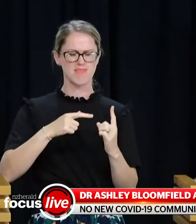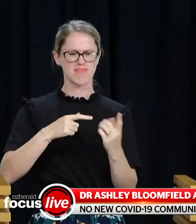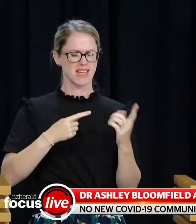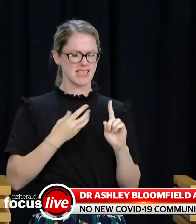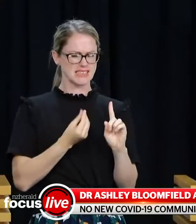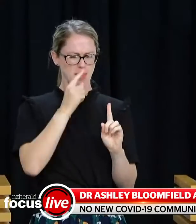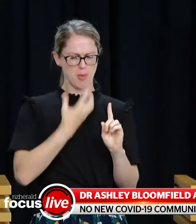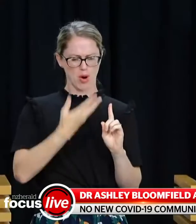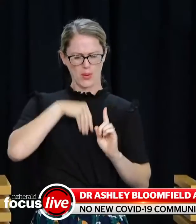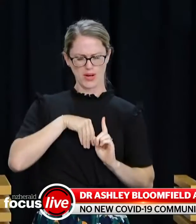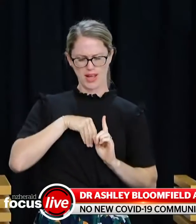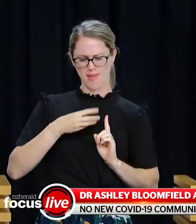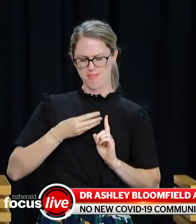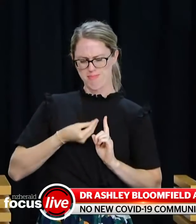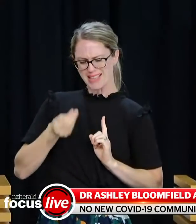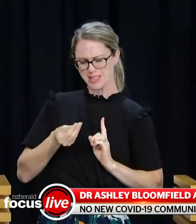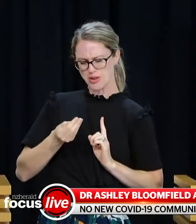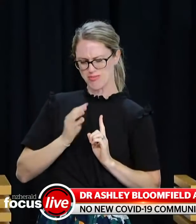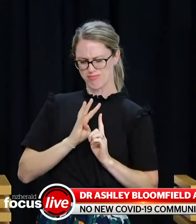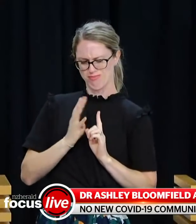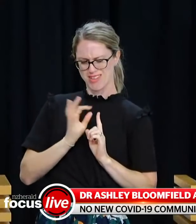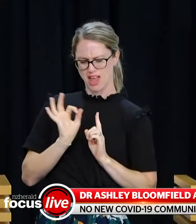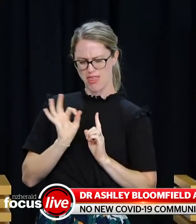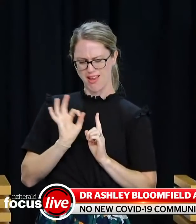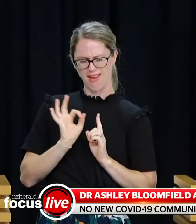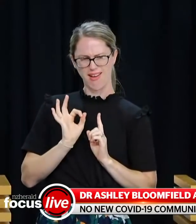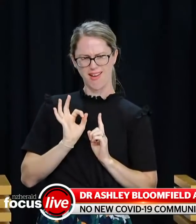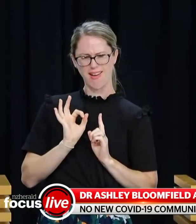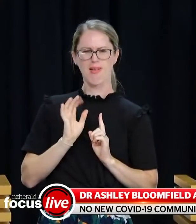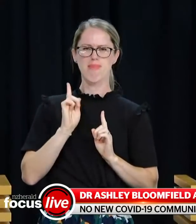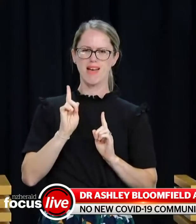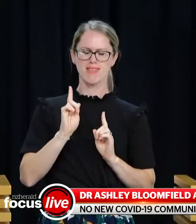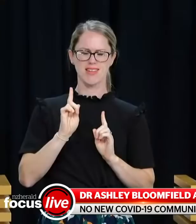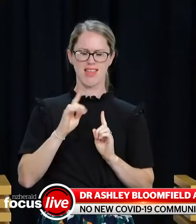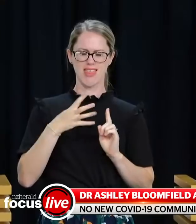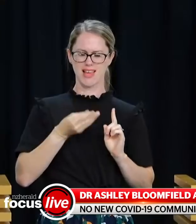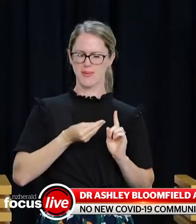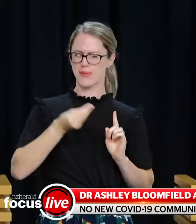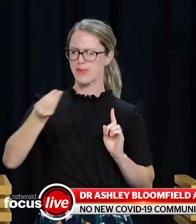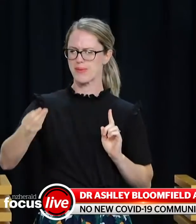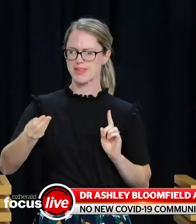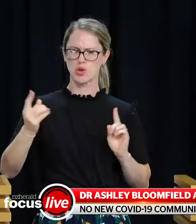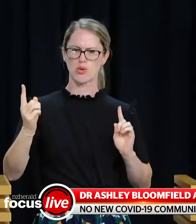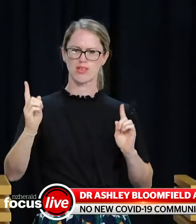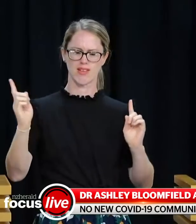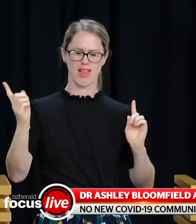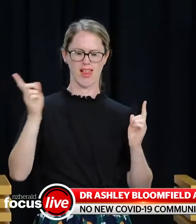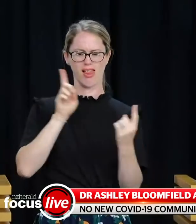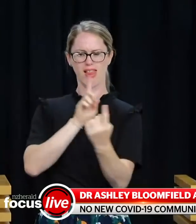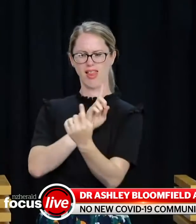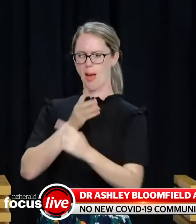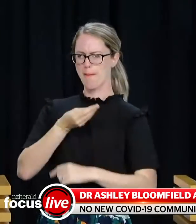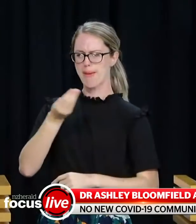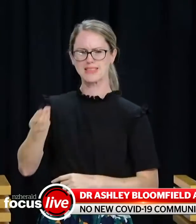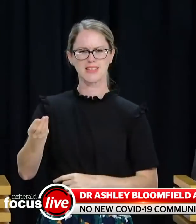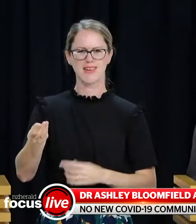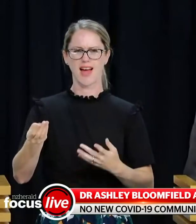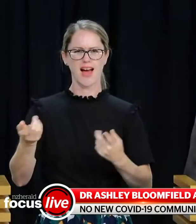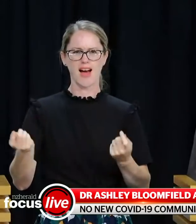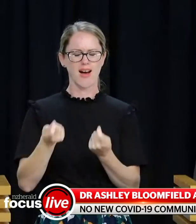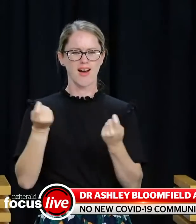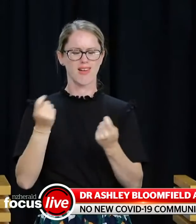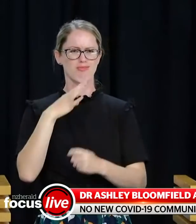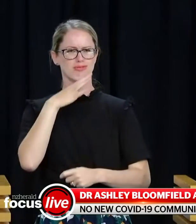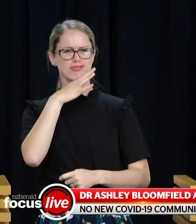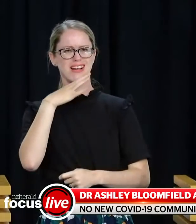contacts don't seem to be infected, but in this instance we've had what appears to be a very casual interaction that has led to an infection.